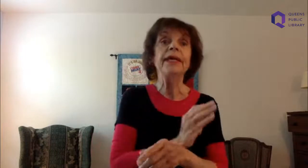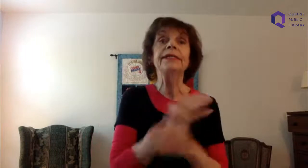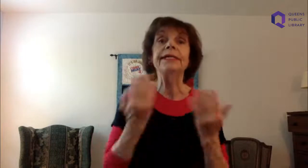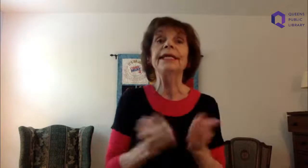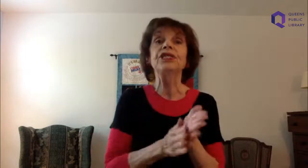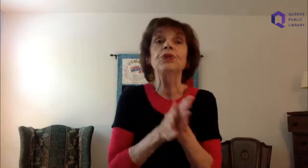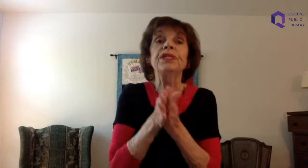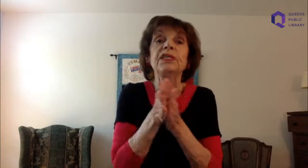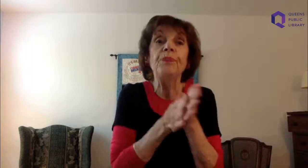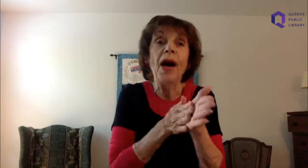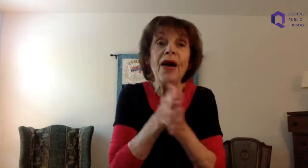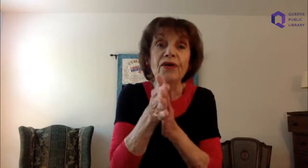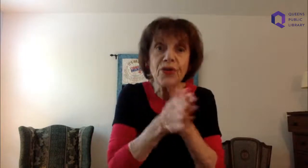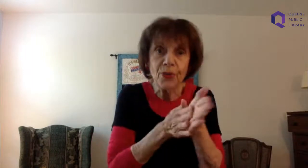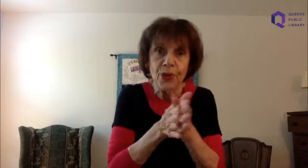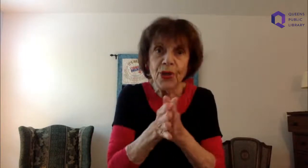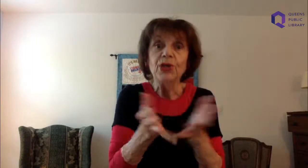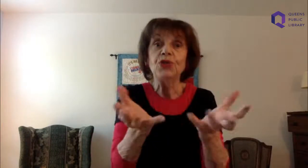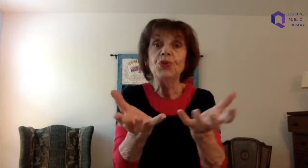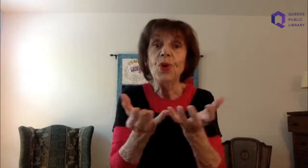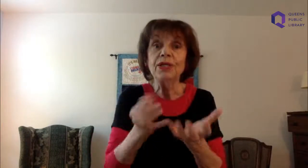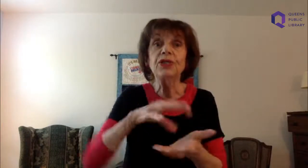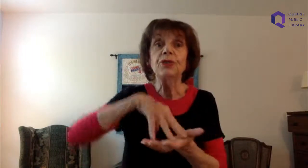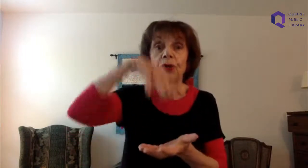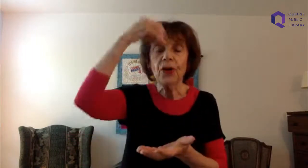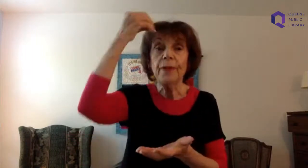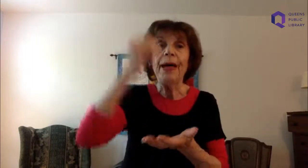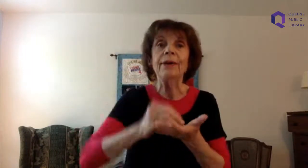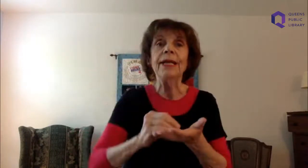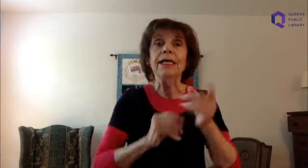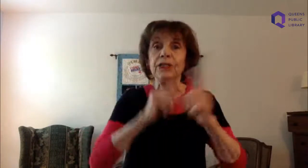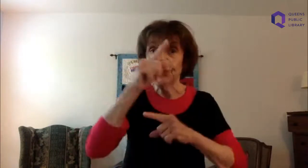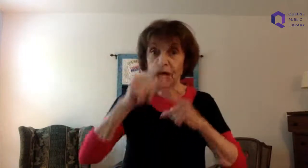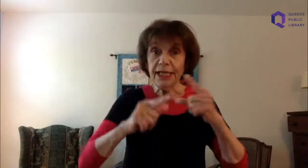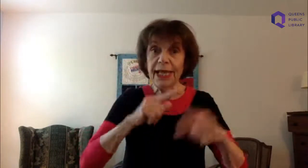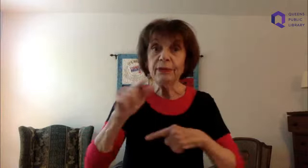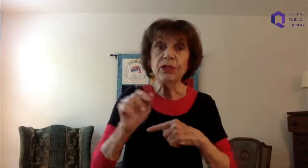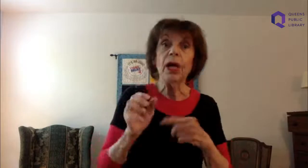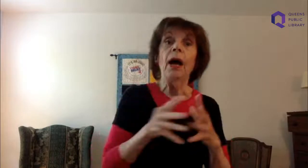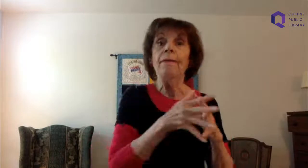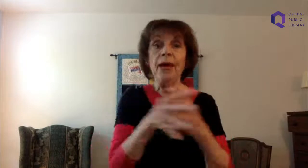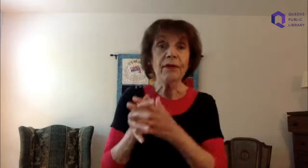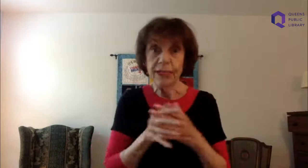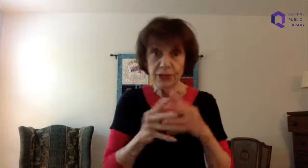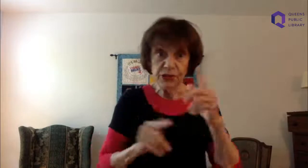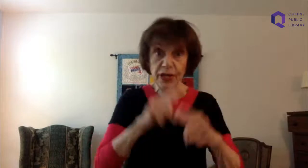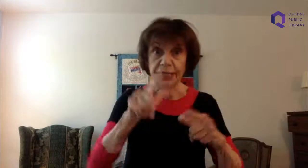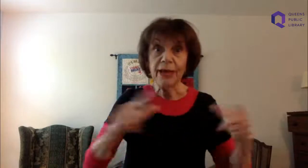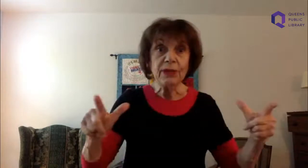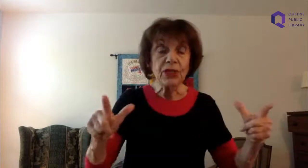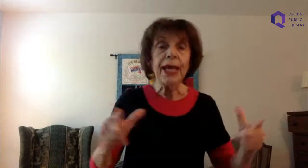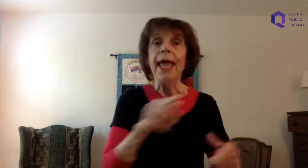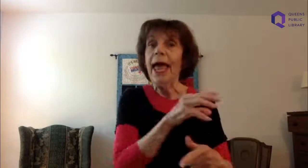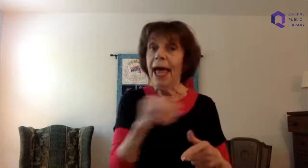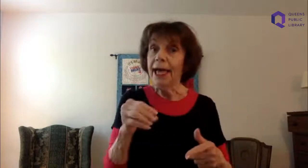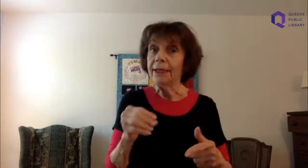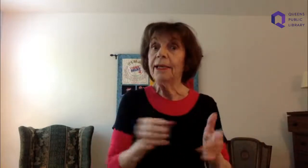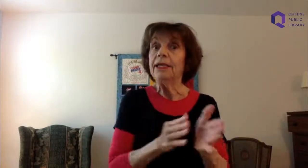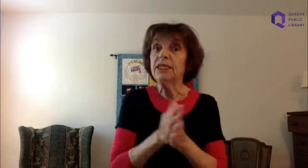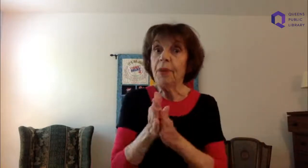here today is to inspire you to want to learn about sign language, American sign language, and inspire